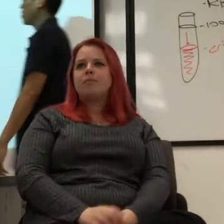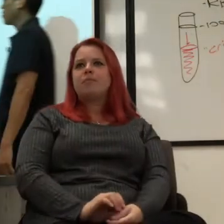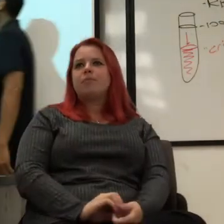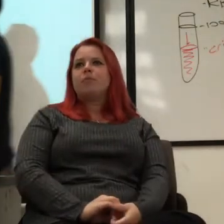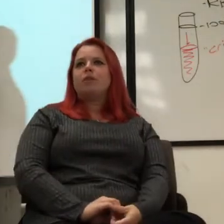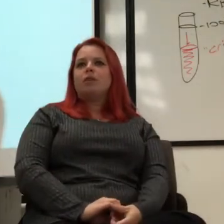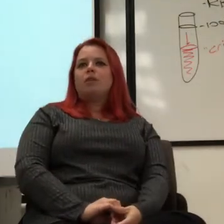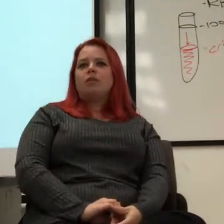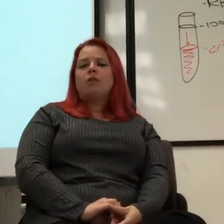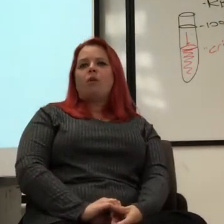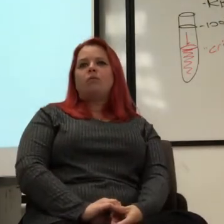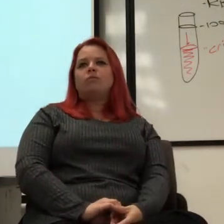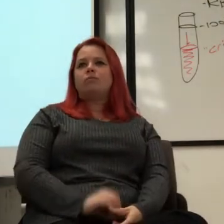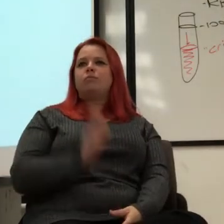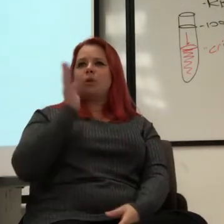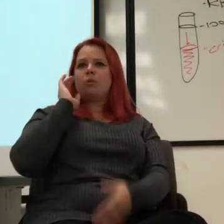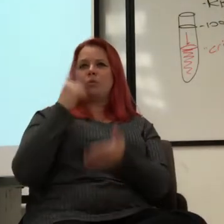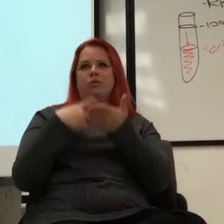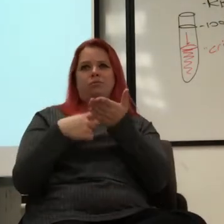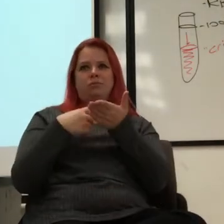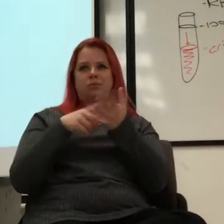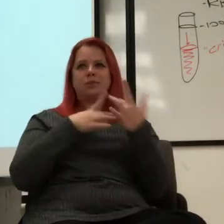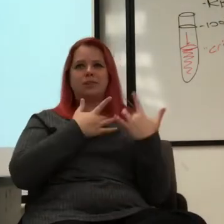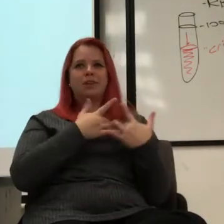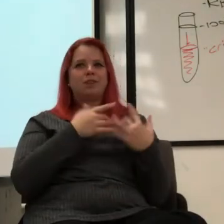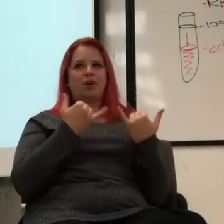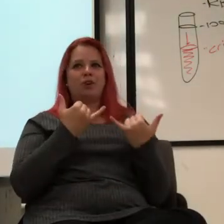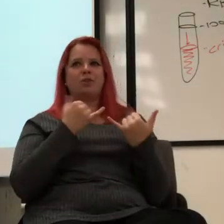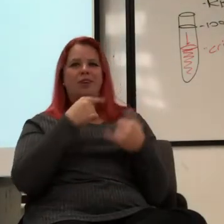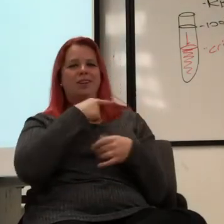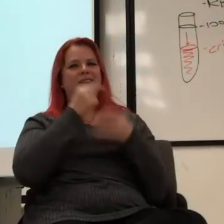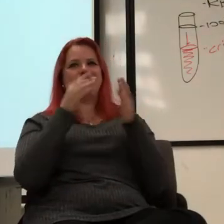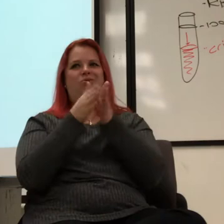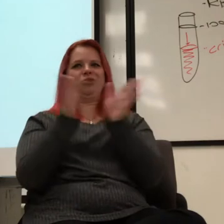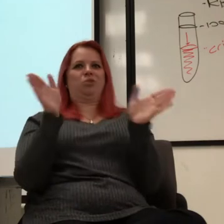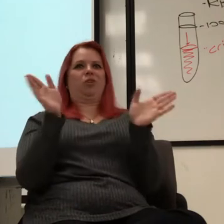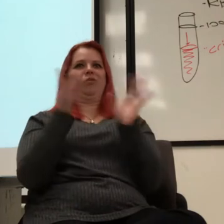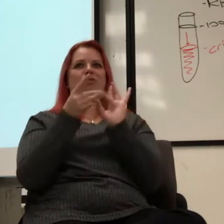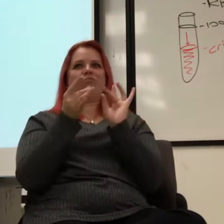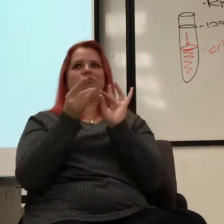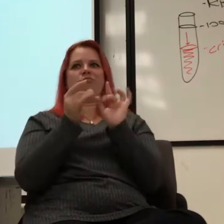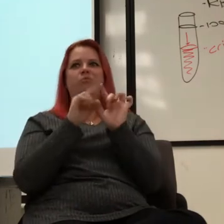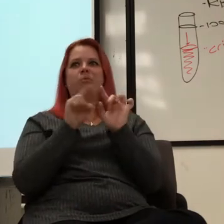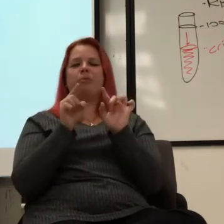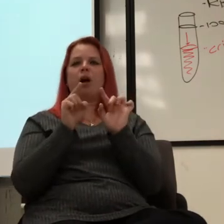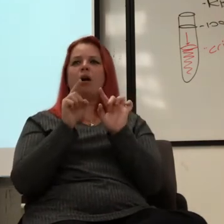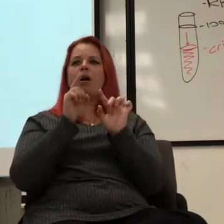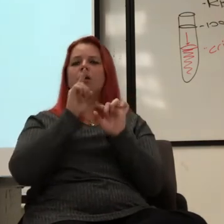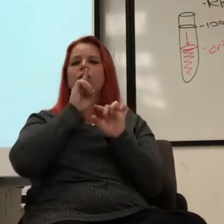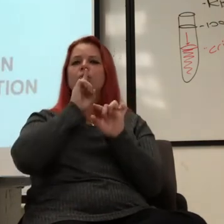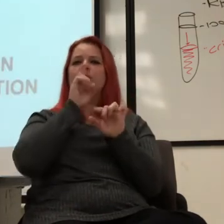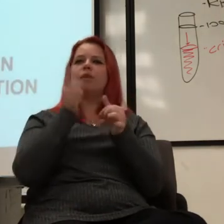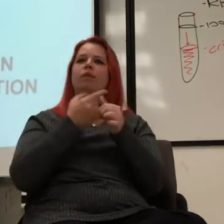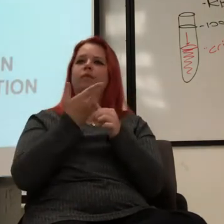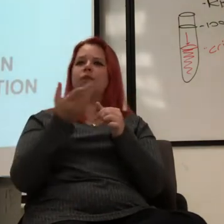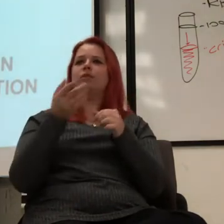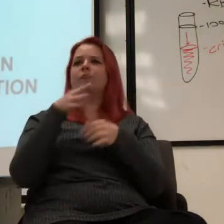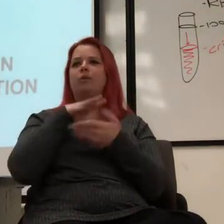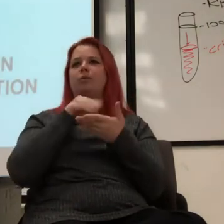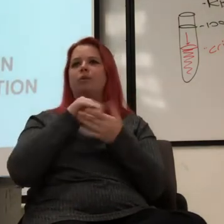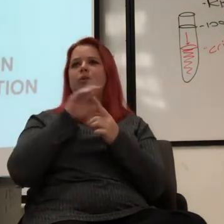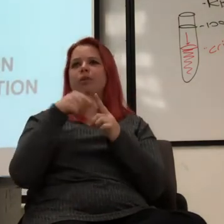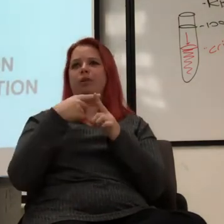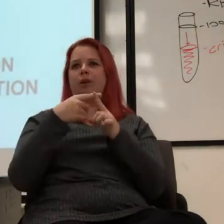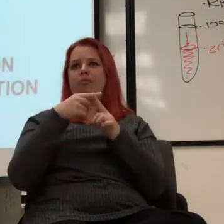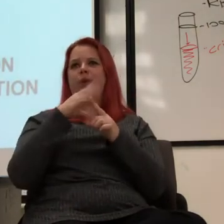All right, so we'll talk about the heart today. That's just kind of an overview. The first thing you should learn about the cardiovascular system is